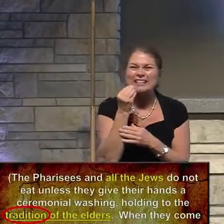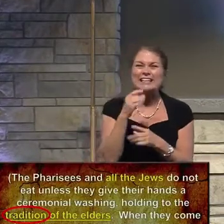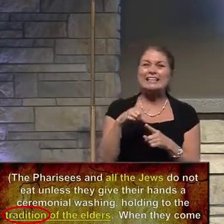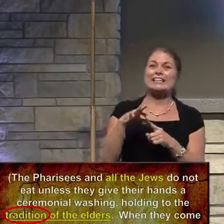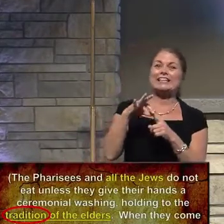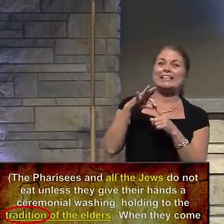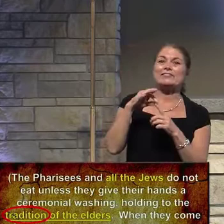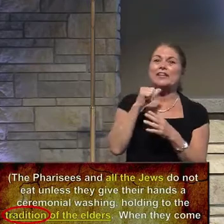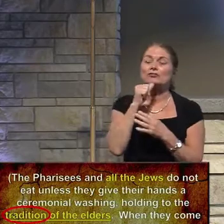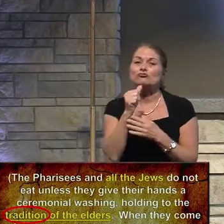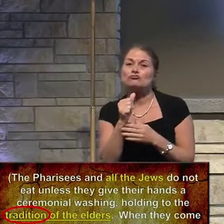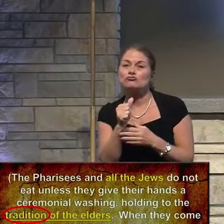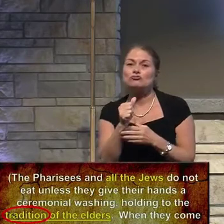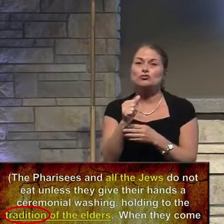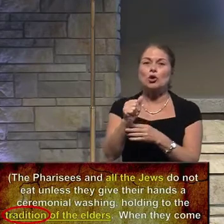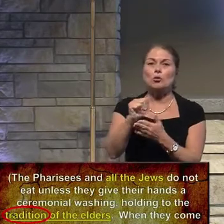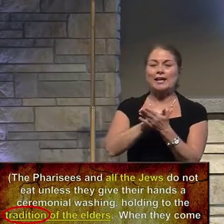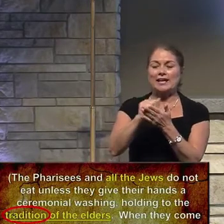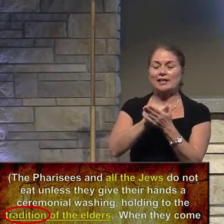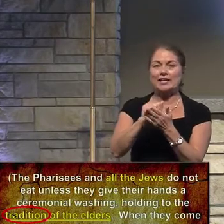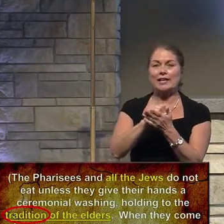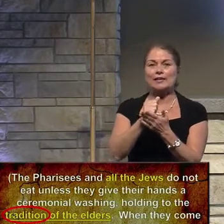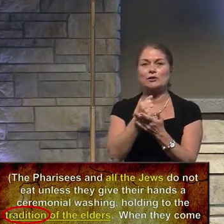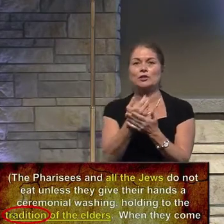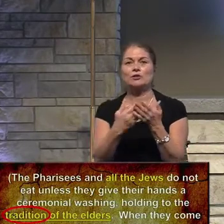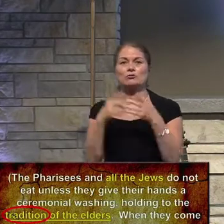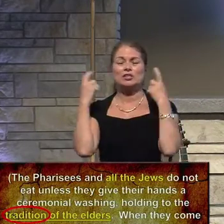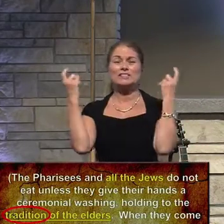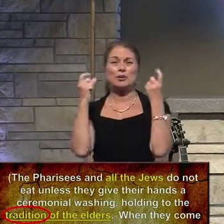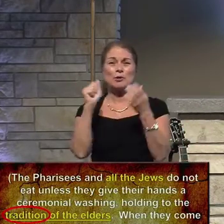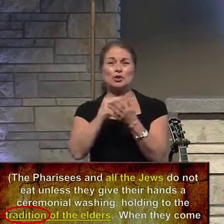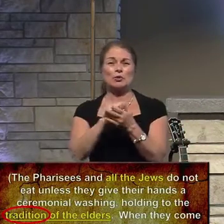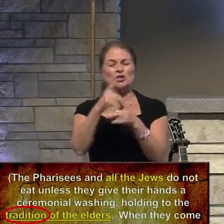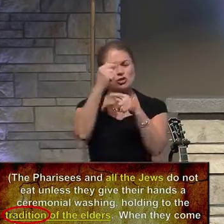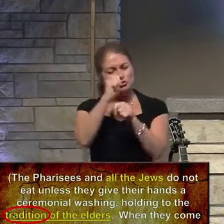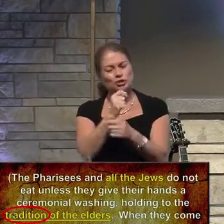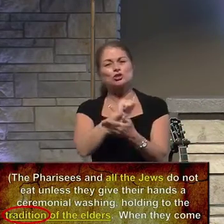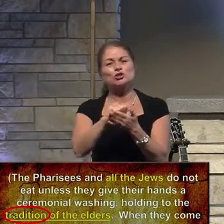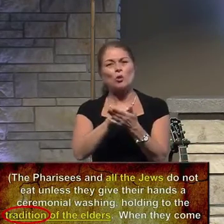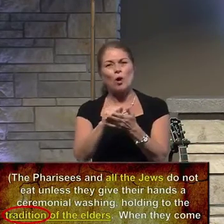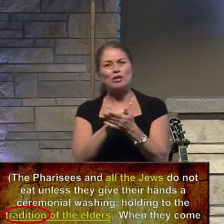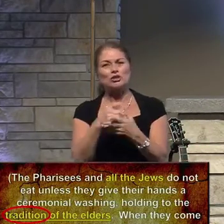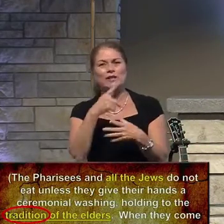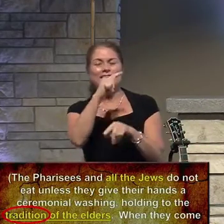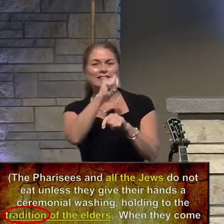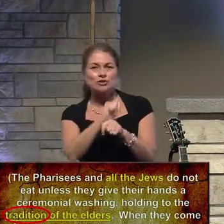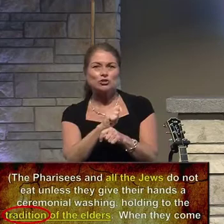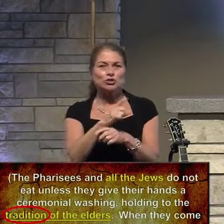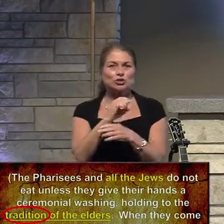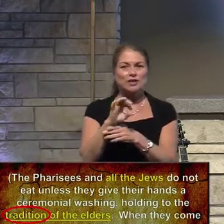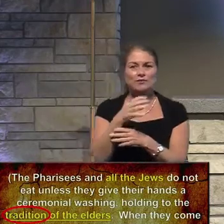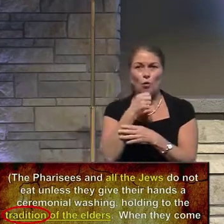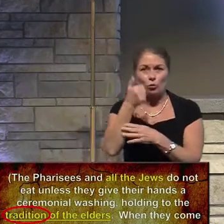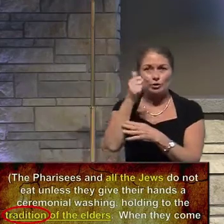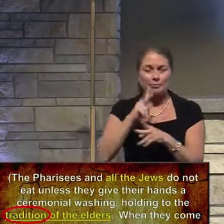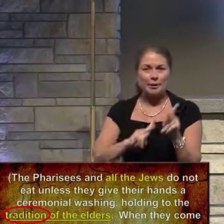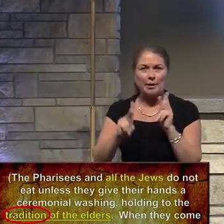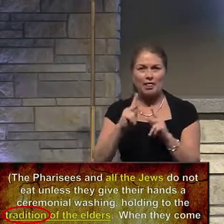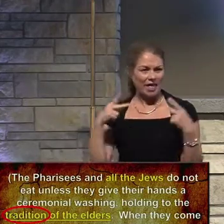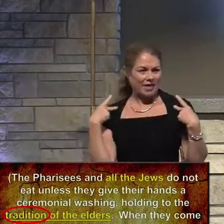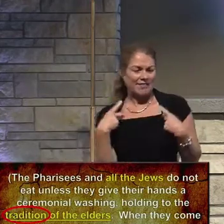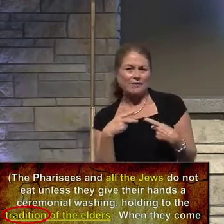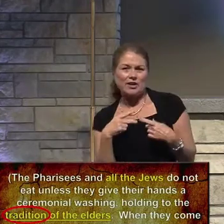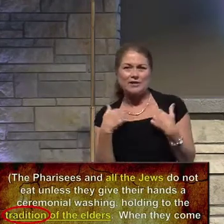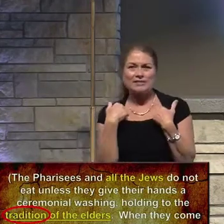give their hands a ceremonial washing, holding to the tradition of the elders. So the Pharisees had